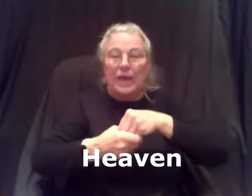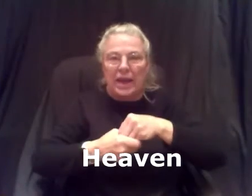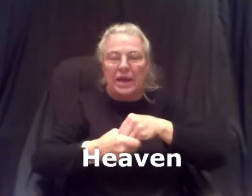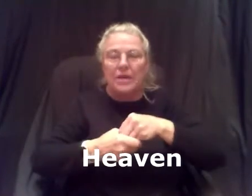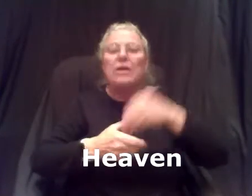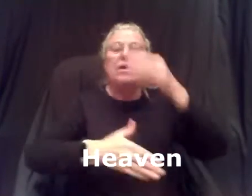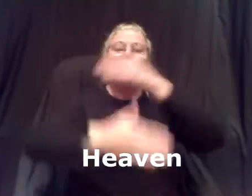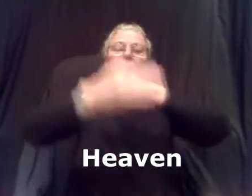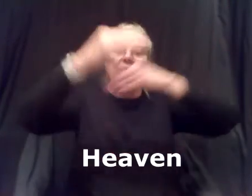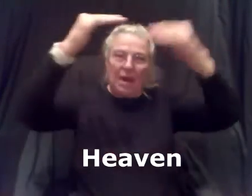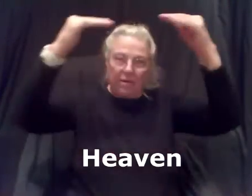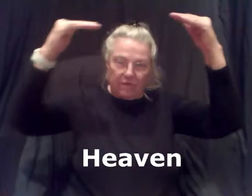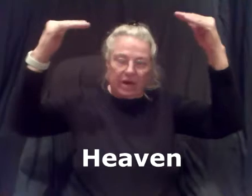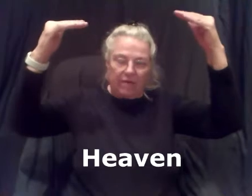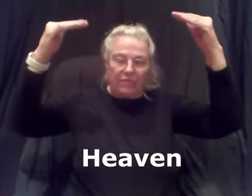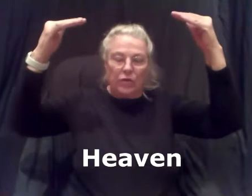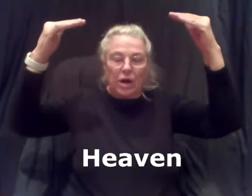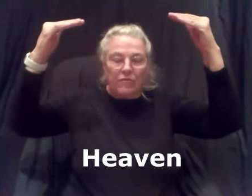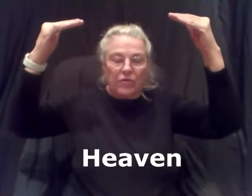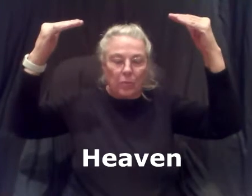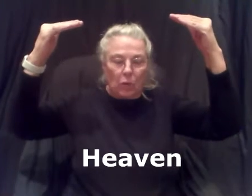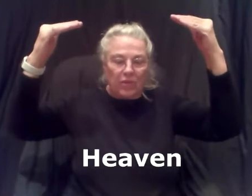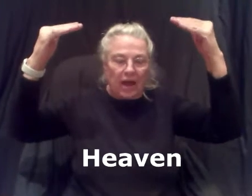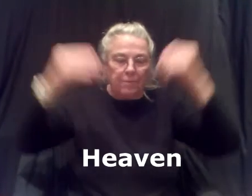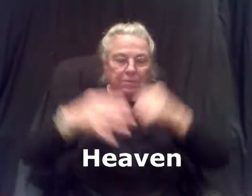in heaven if you're comfortable with that.